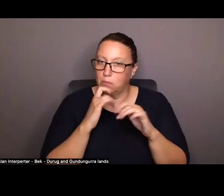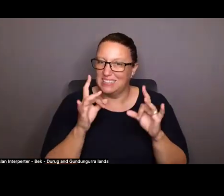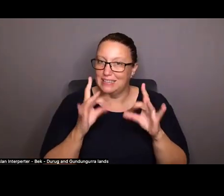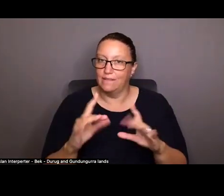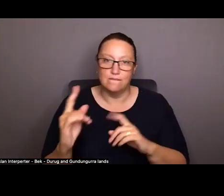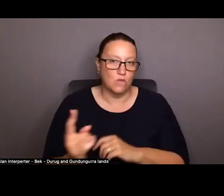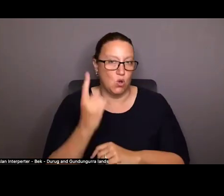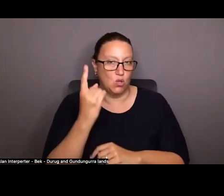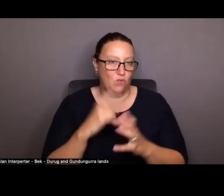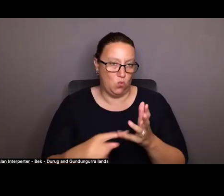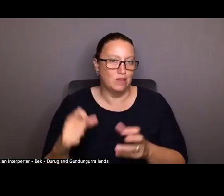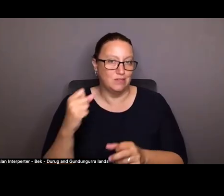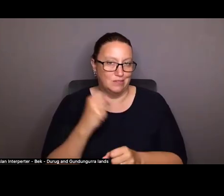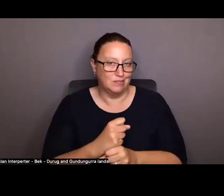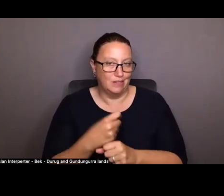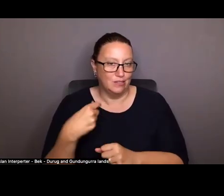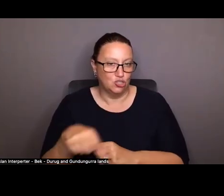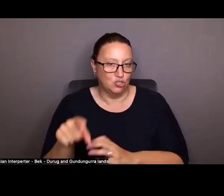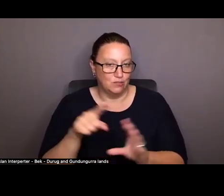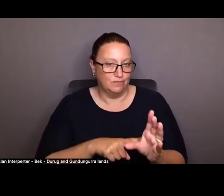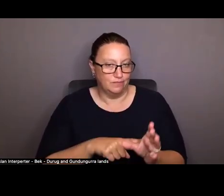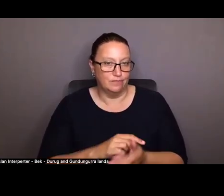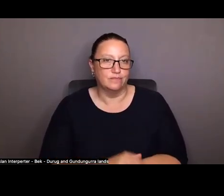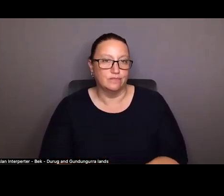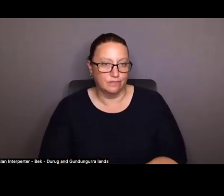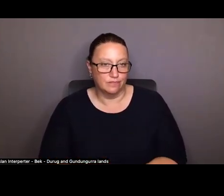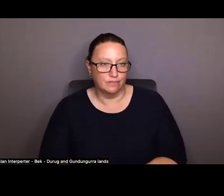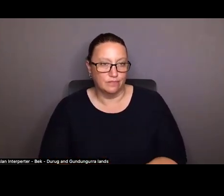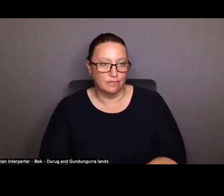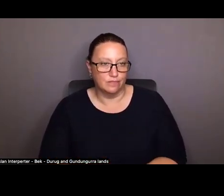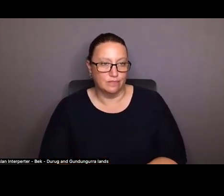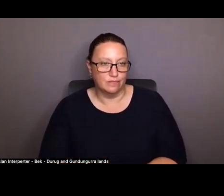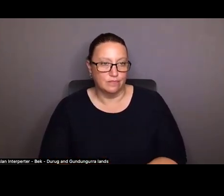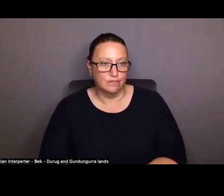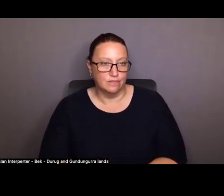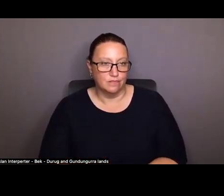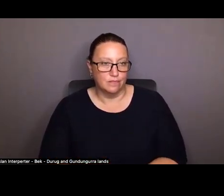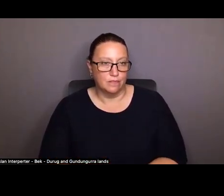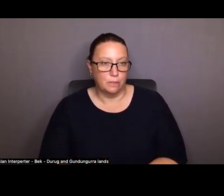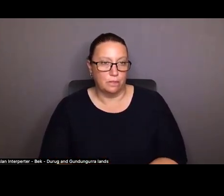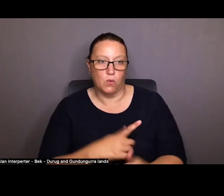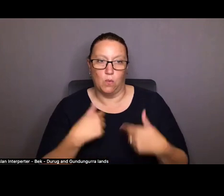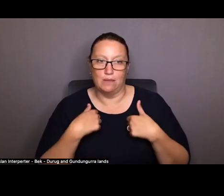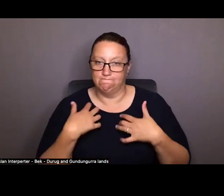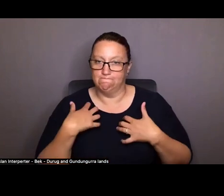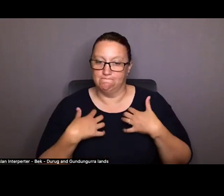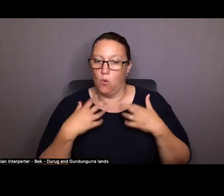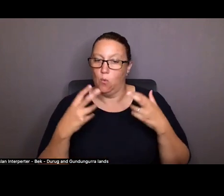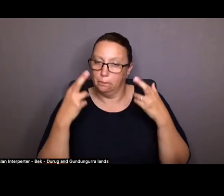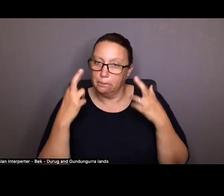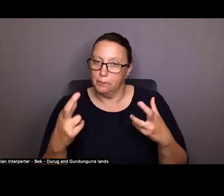August this year. And so we will be hoping to announce the